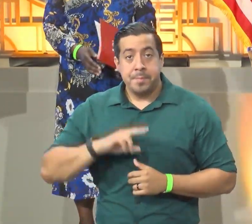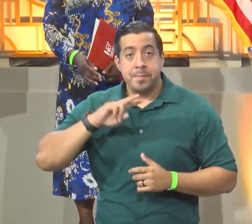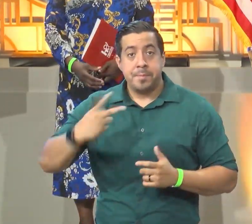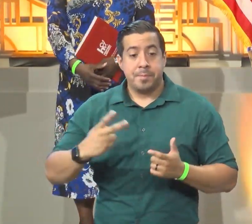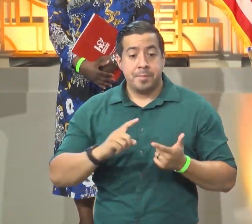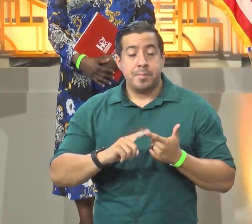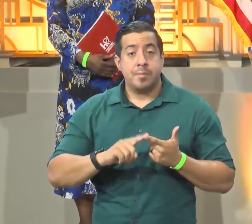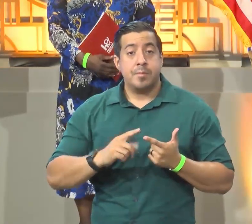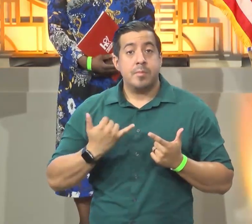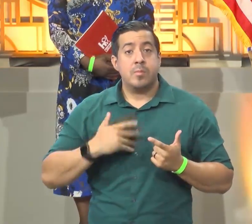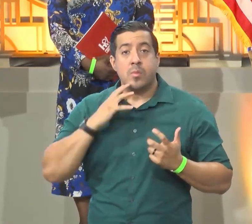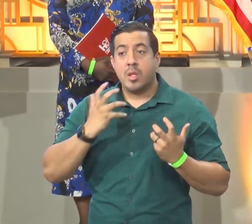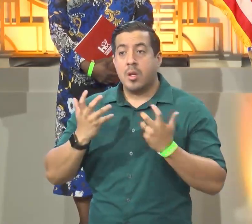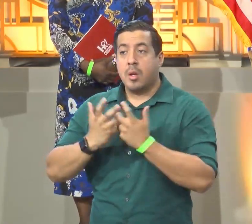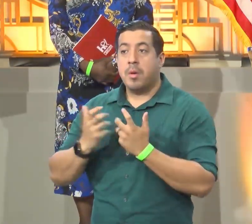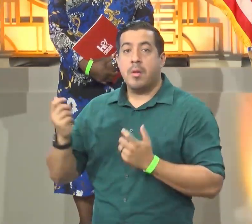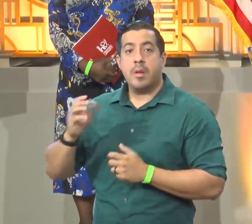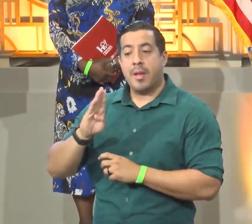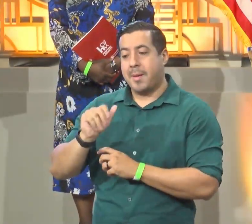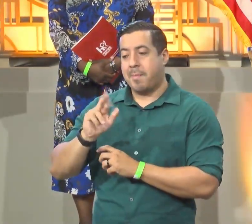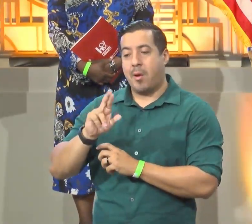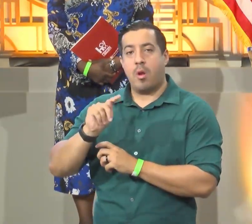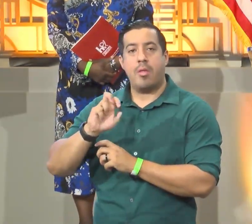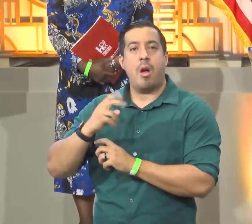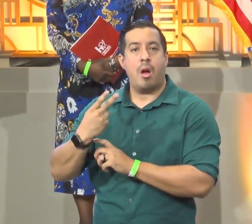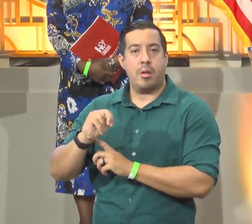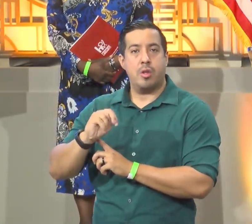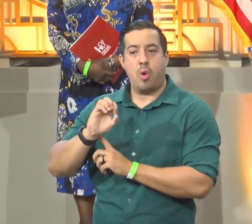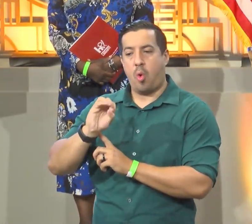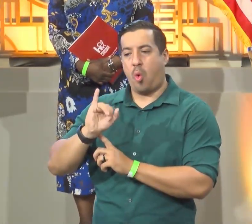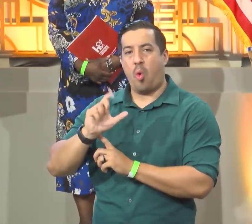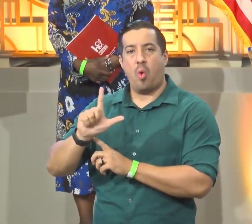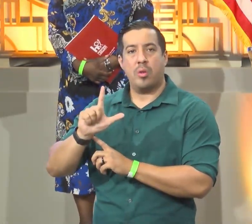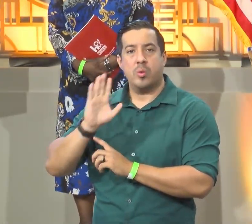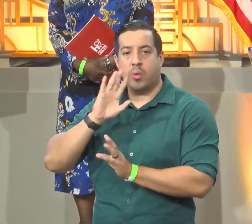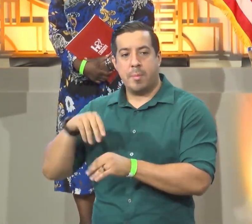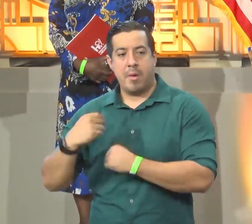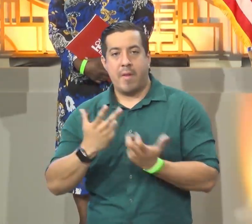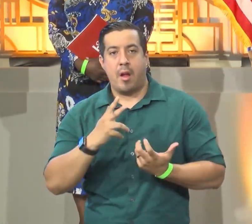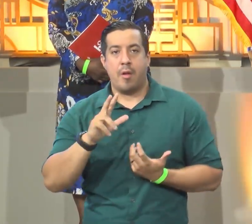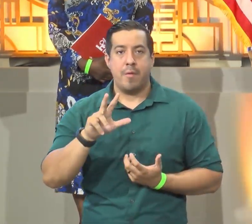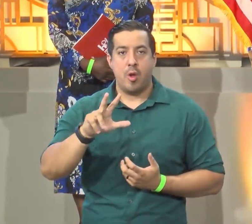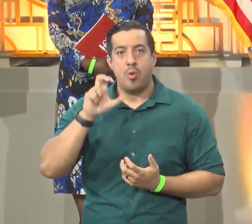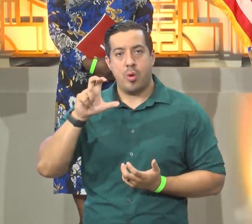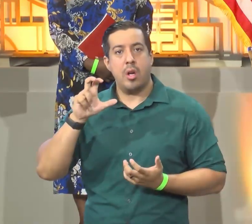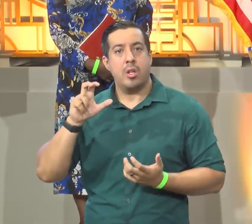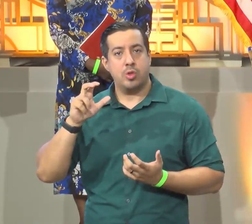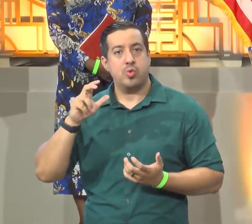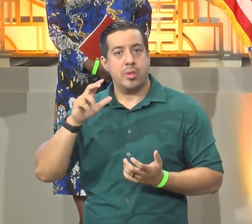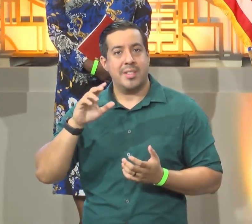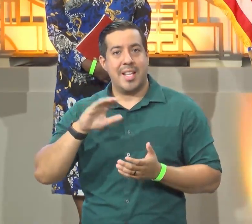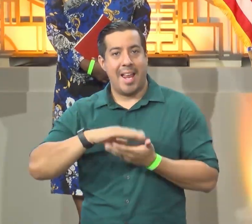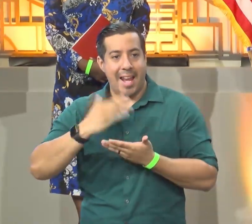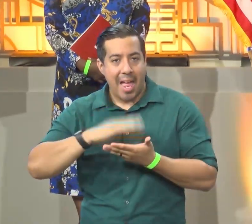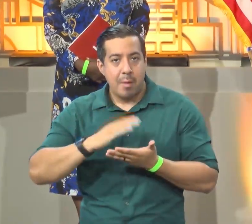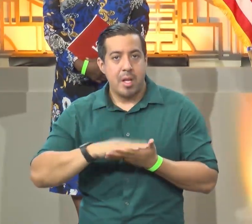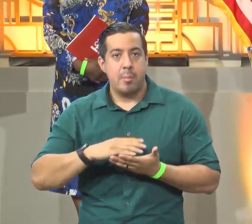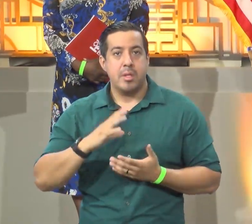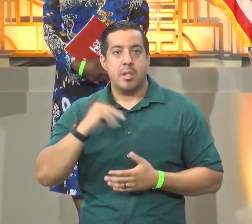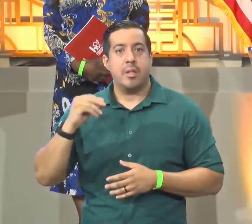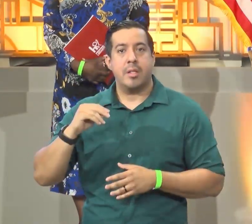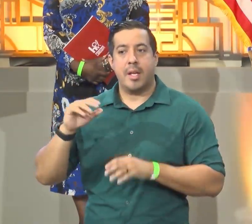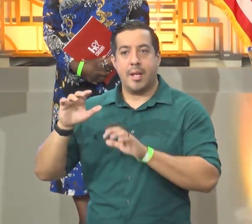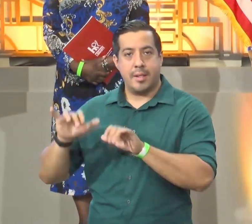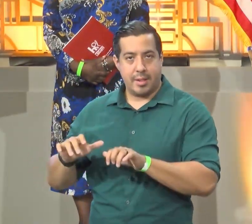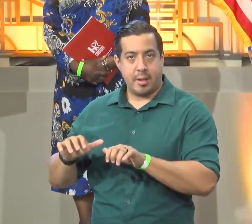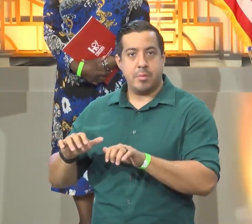we are pleased to partner with Marathon Oil to provide 200 laptops and funds for software to create computer labs at